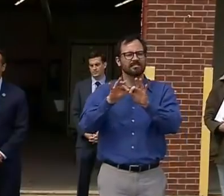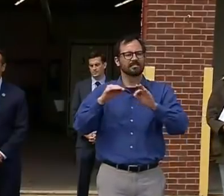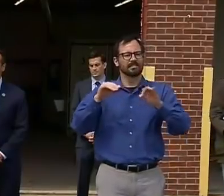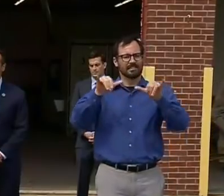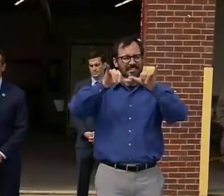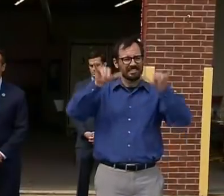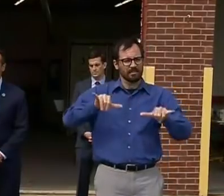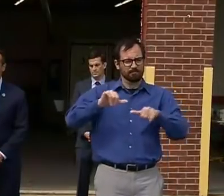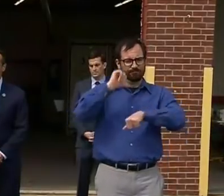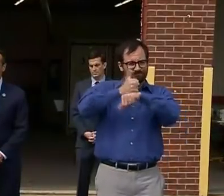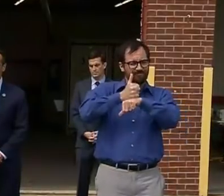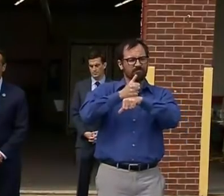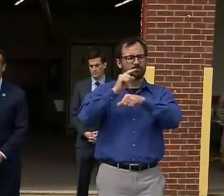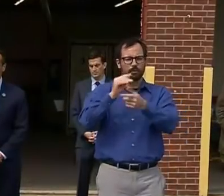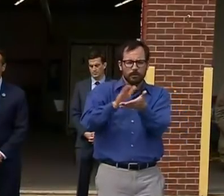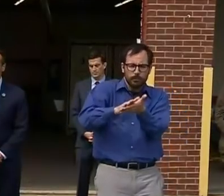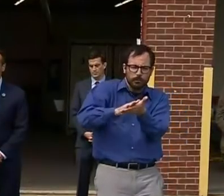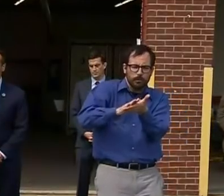day.